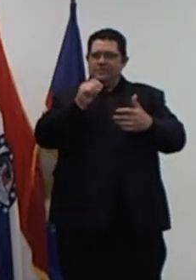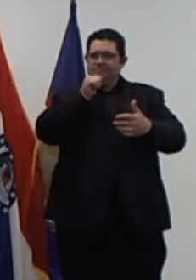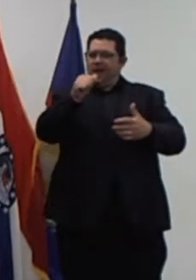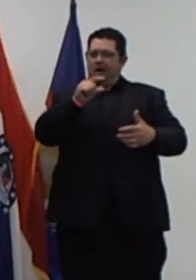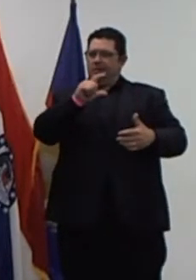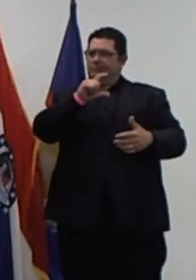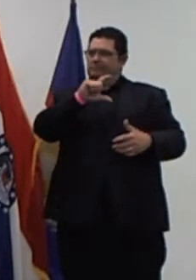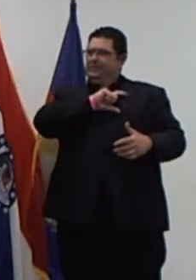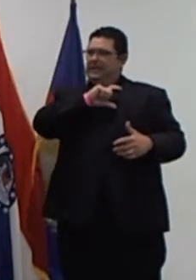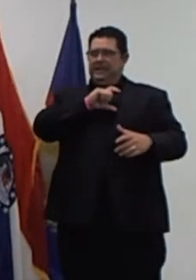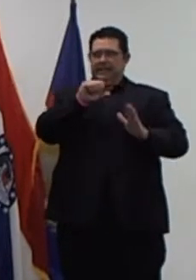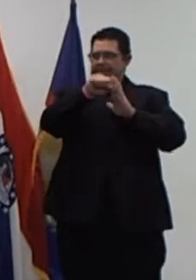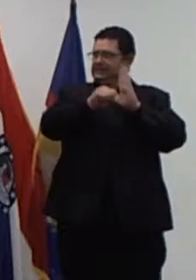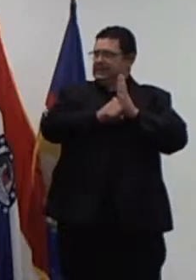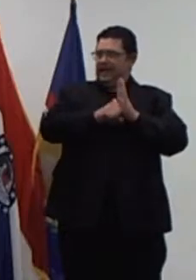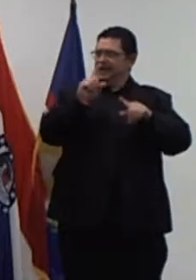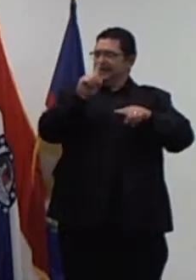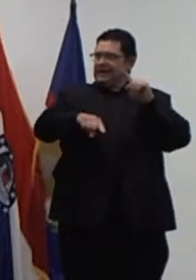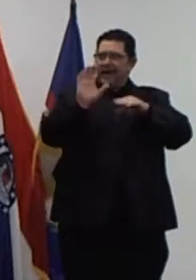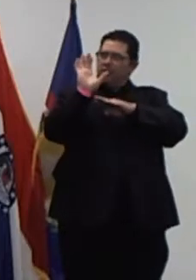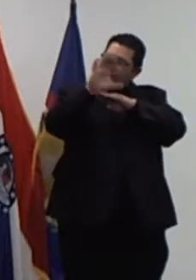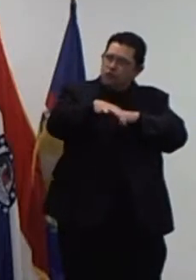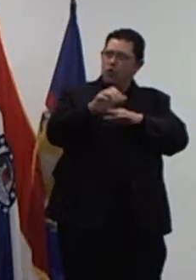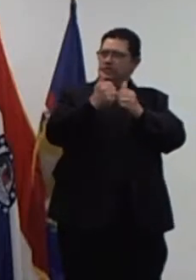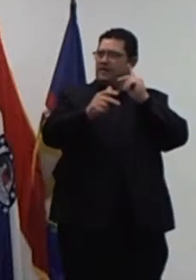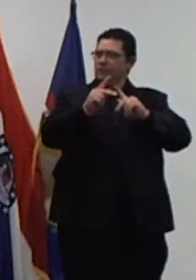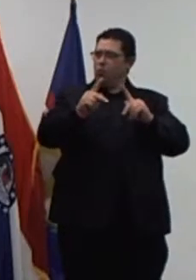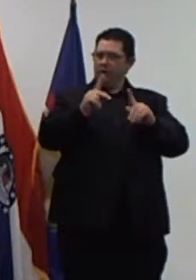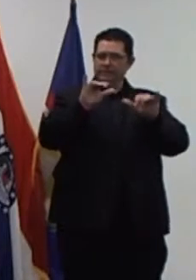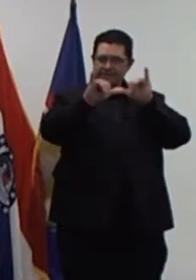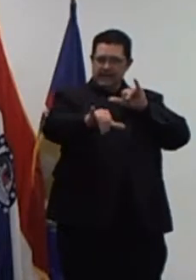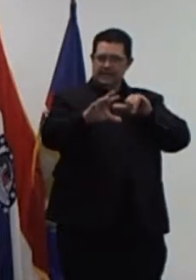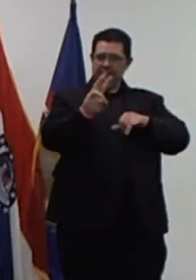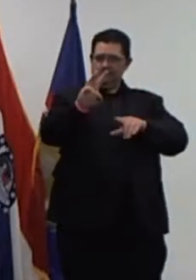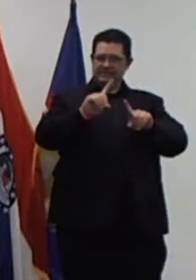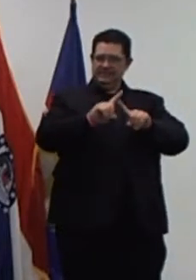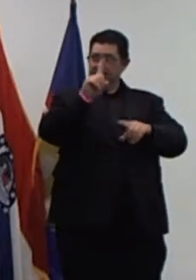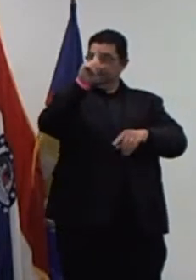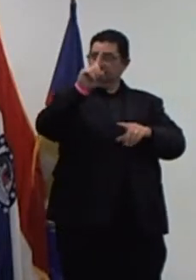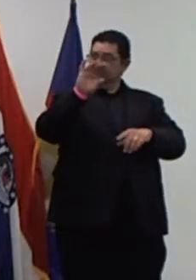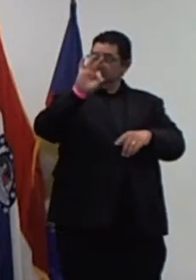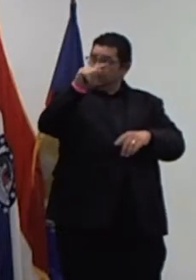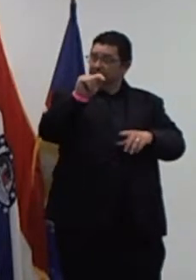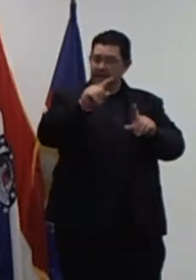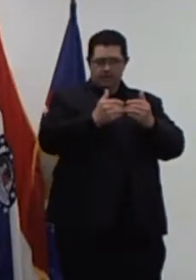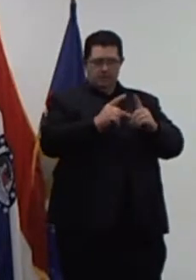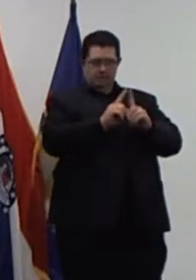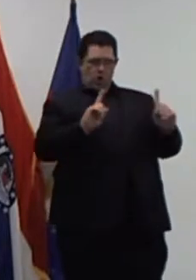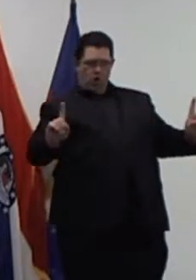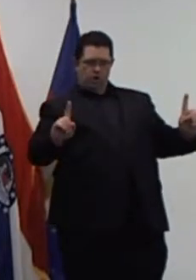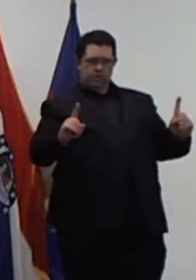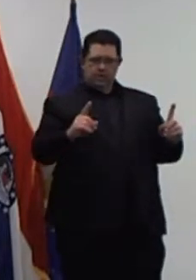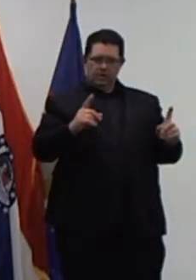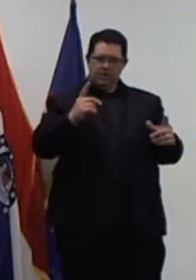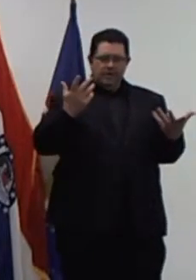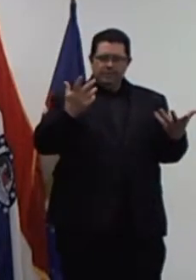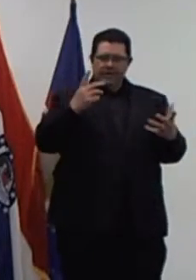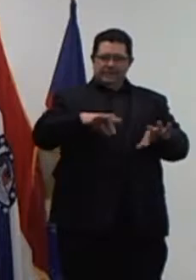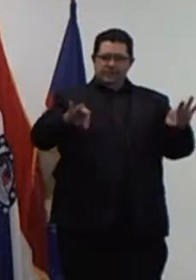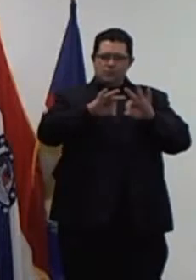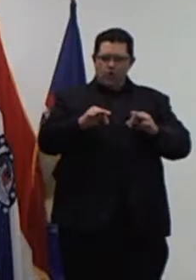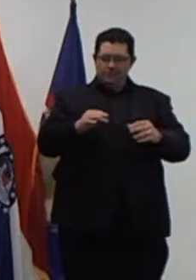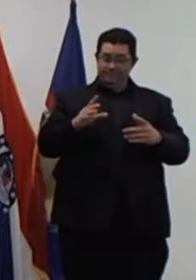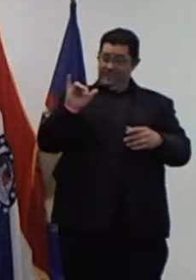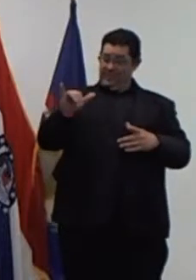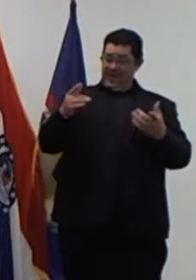can force everybody to stay 6 feet apart. We ask them to do it, and I think it's important, though. The incident at Lake of